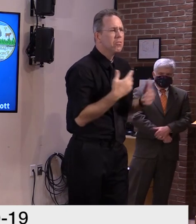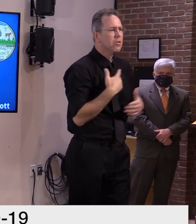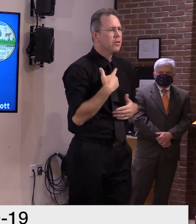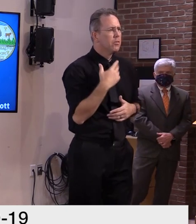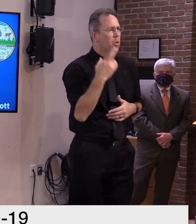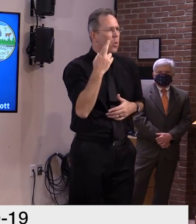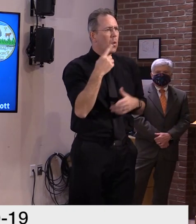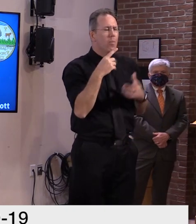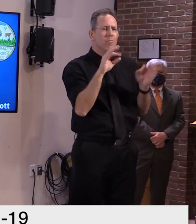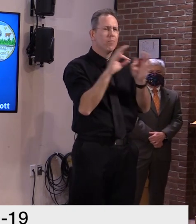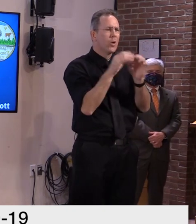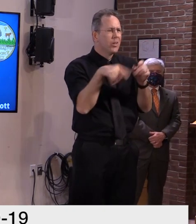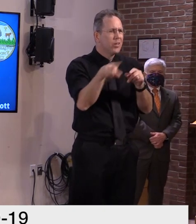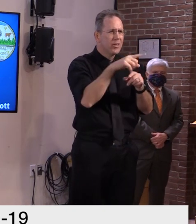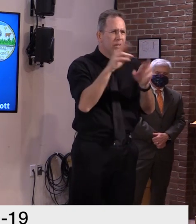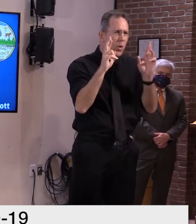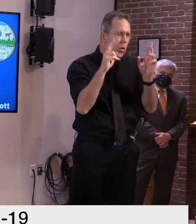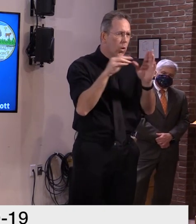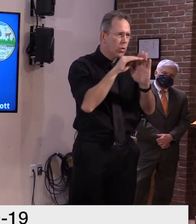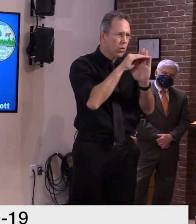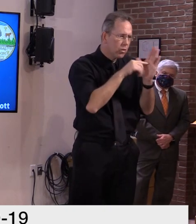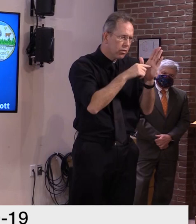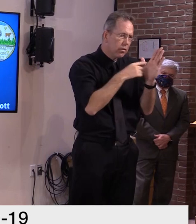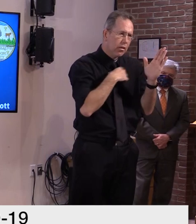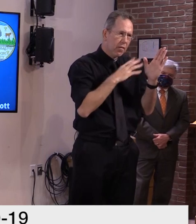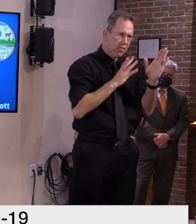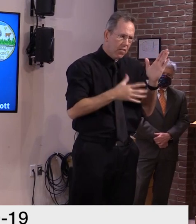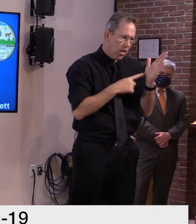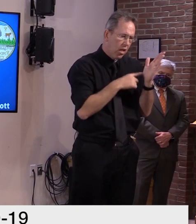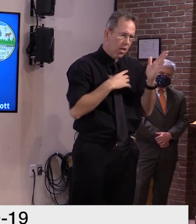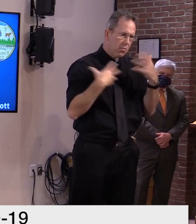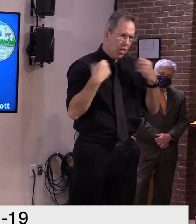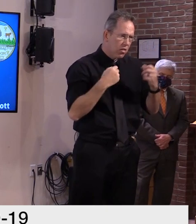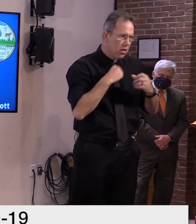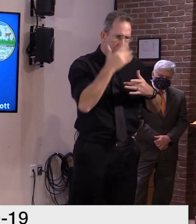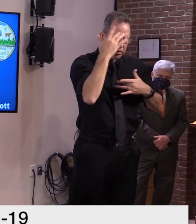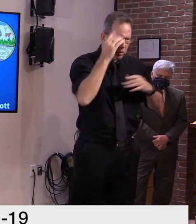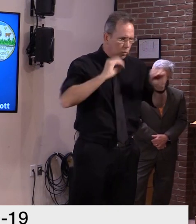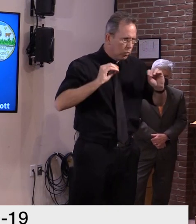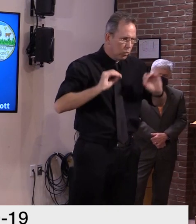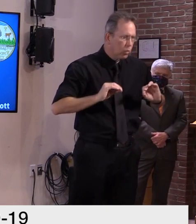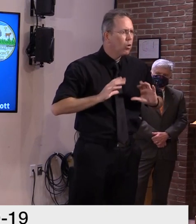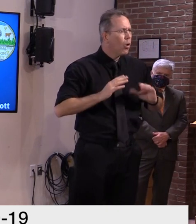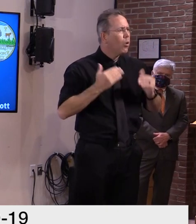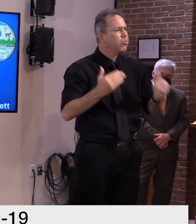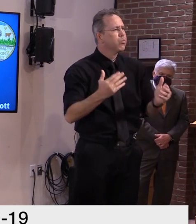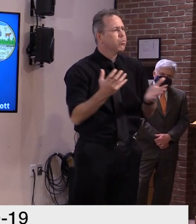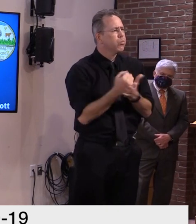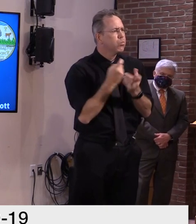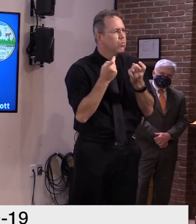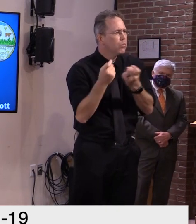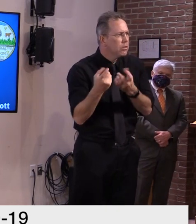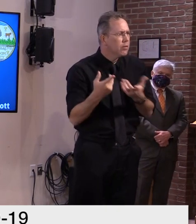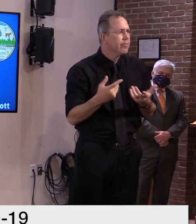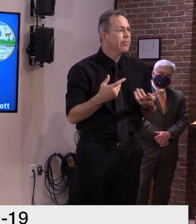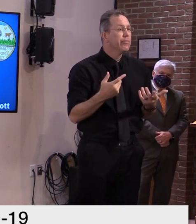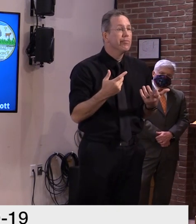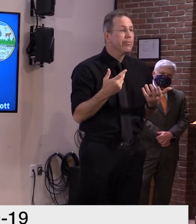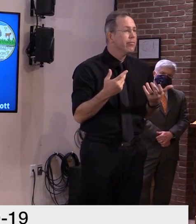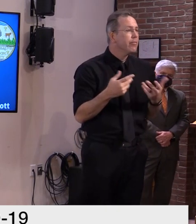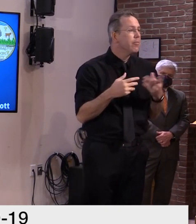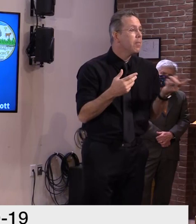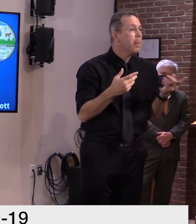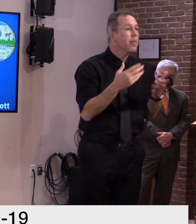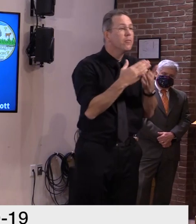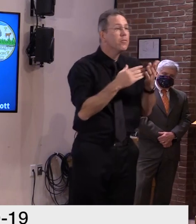to start remote working from Vermont for the winter. This is a great time to look into Vermont real estate and move to Vermont, but we